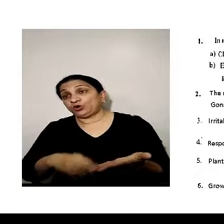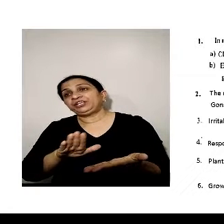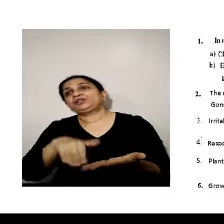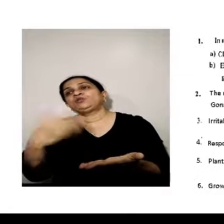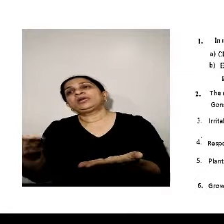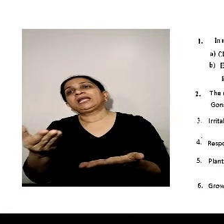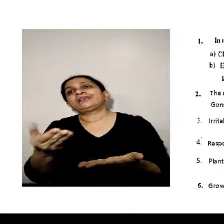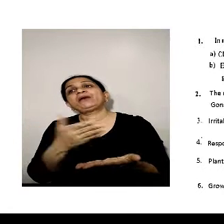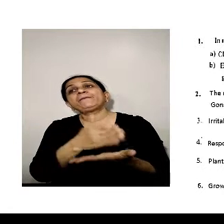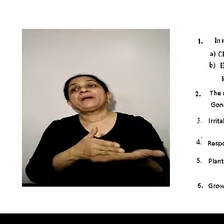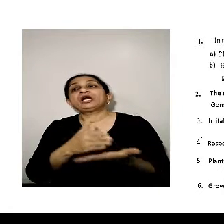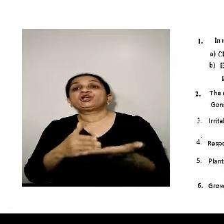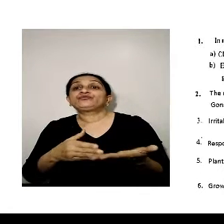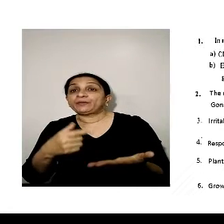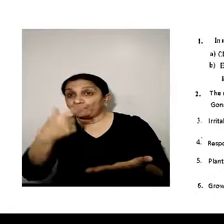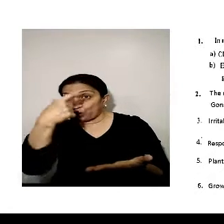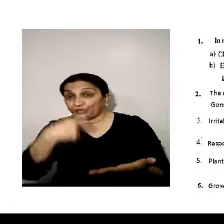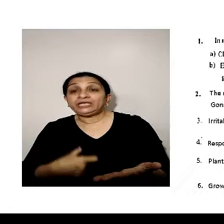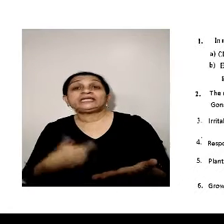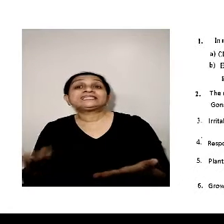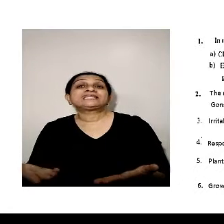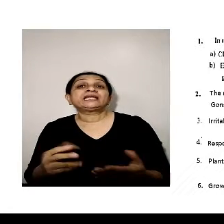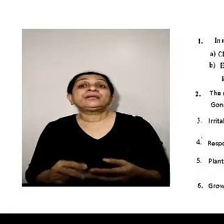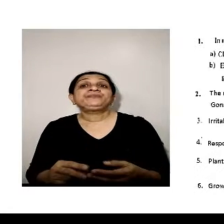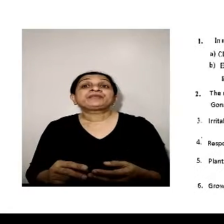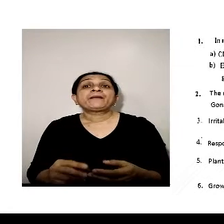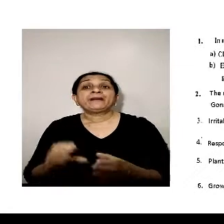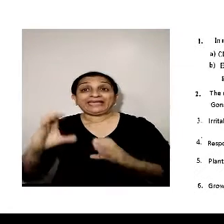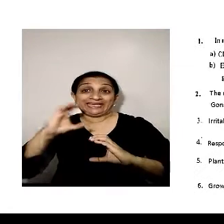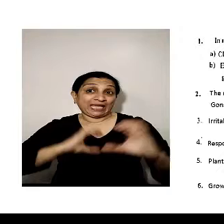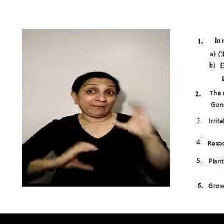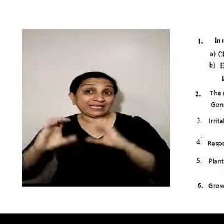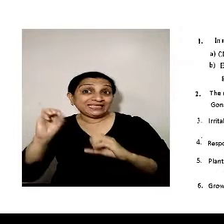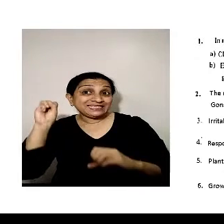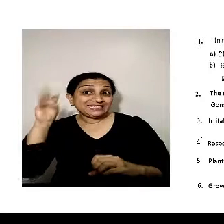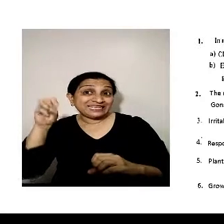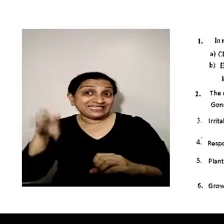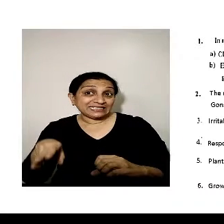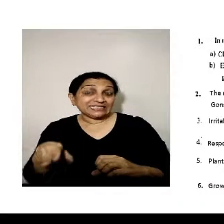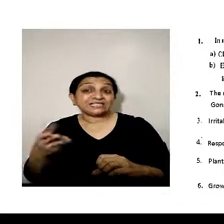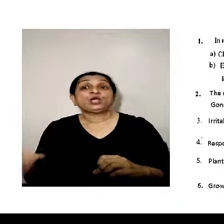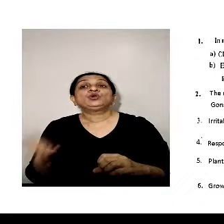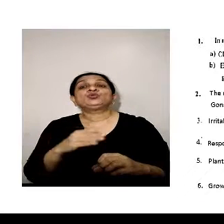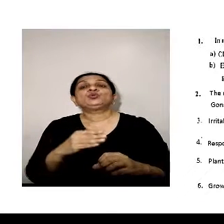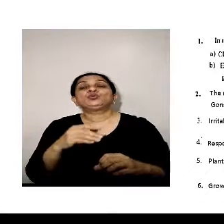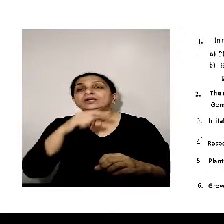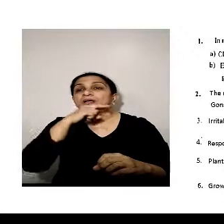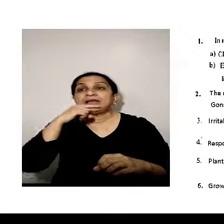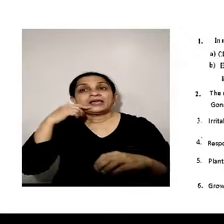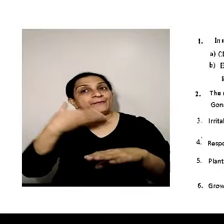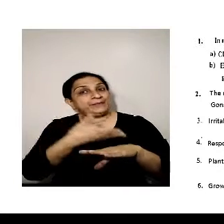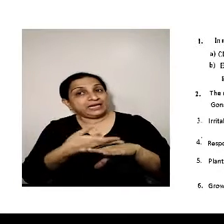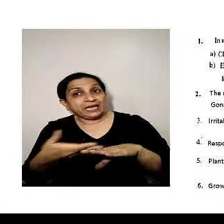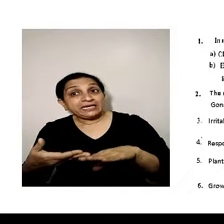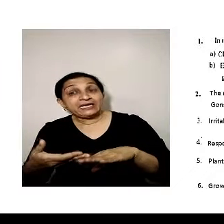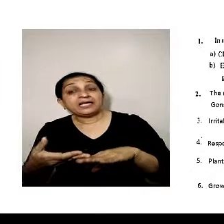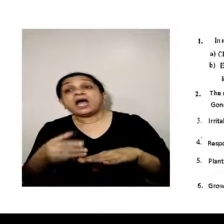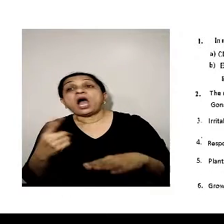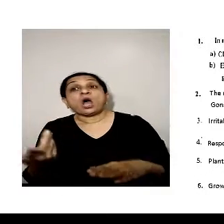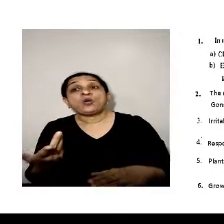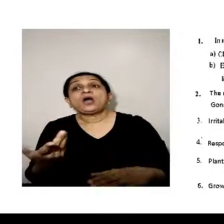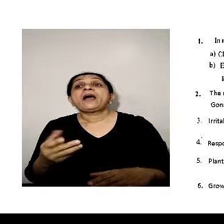the body to another part of the body is done by chemical signals through the